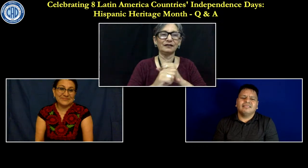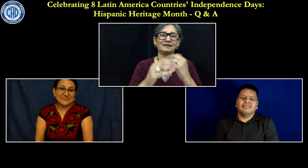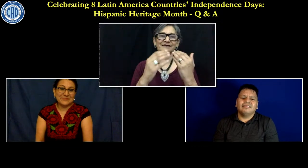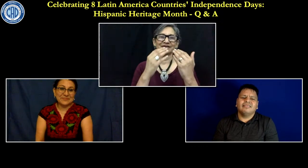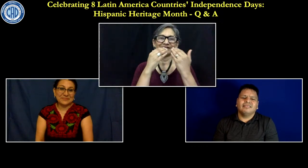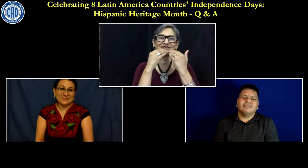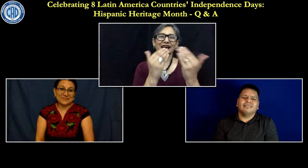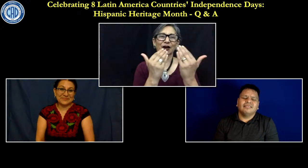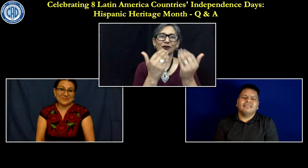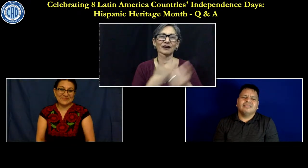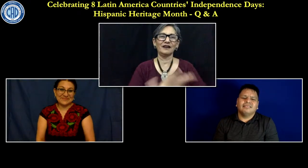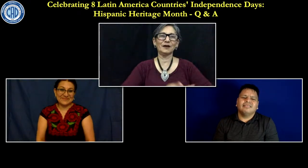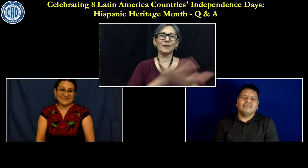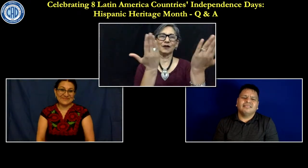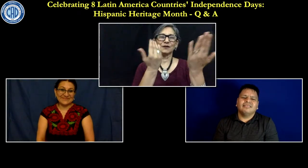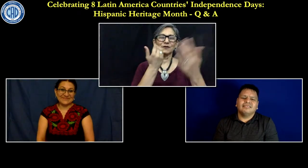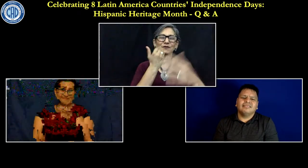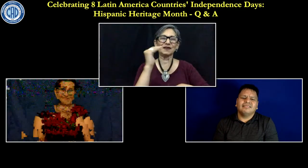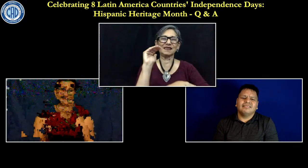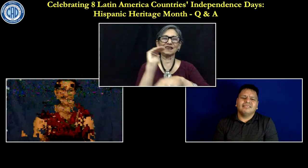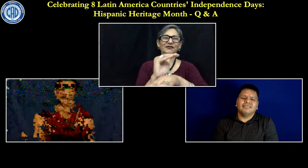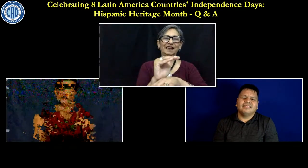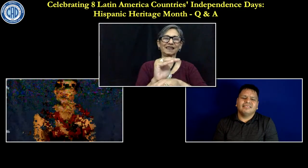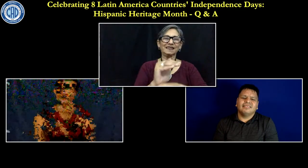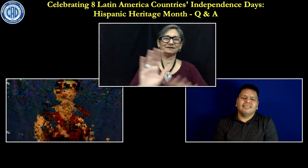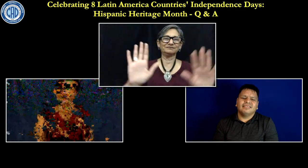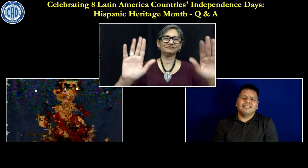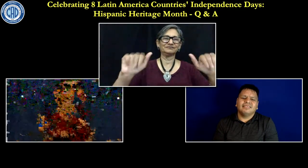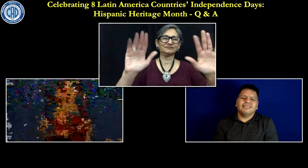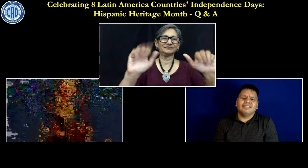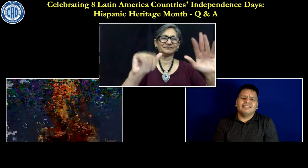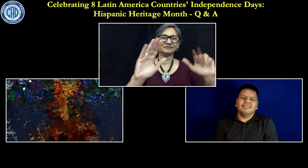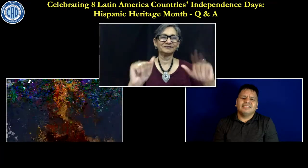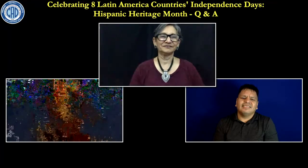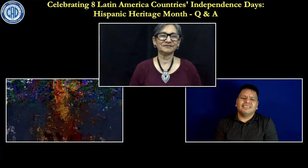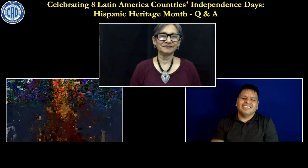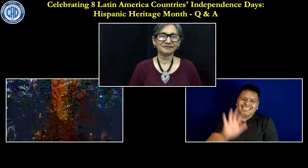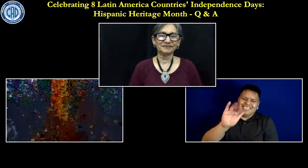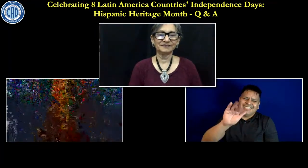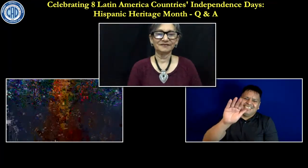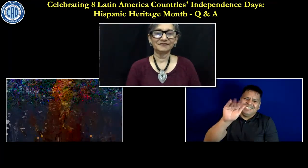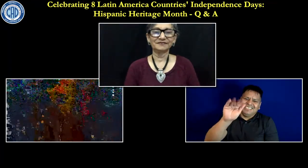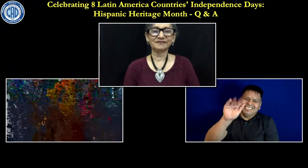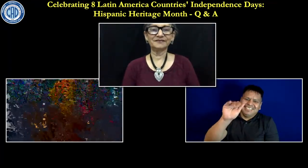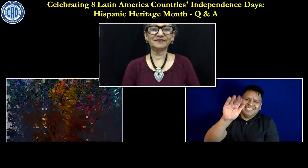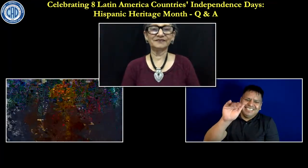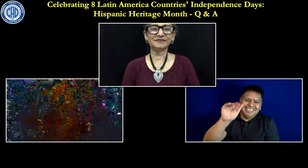Watch our flyers for our next presenter. Thank you, everybody. Good evening.